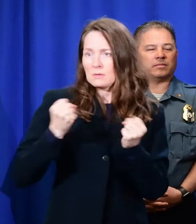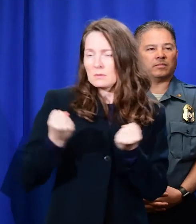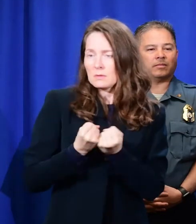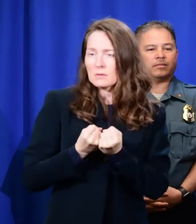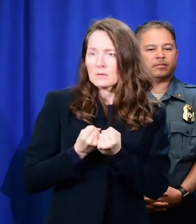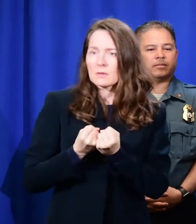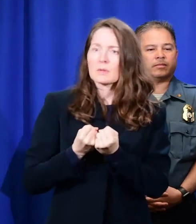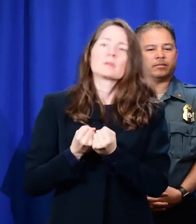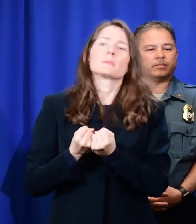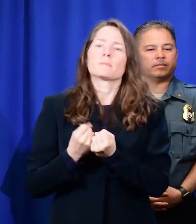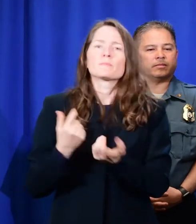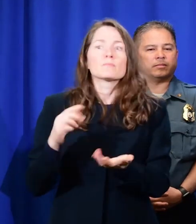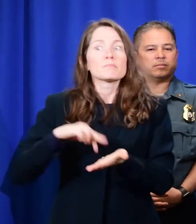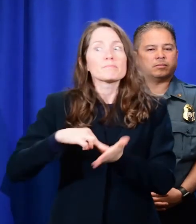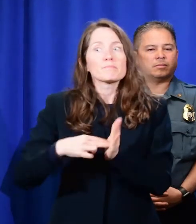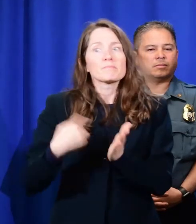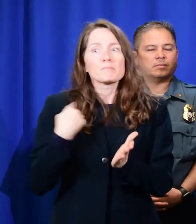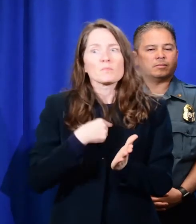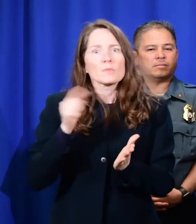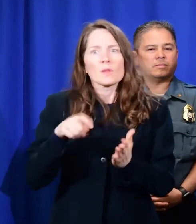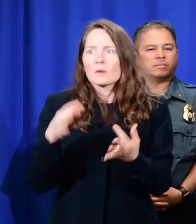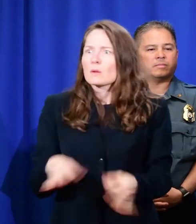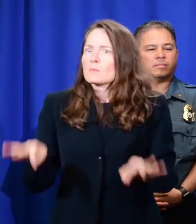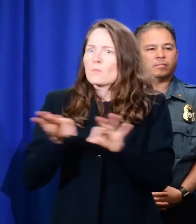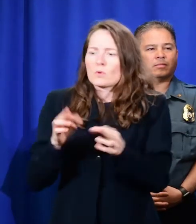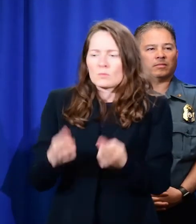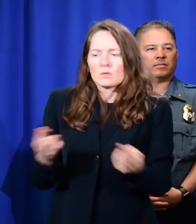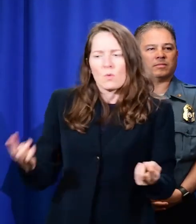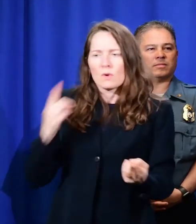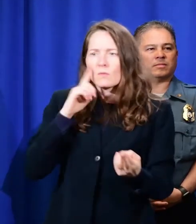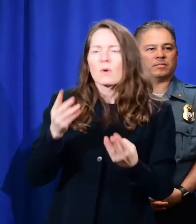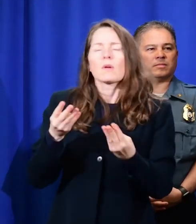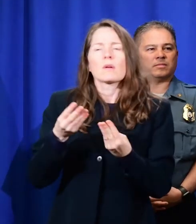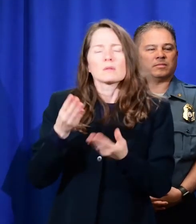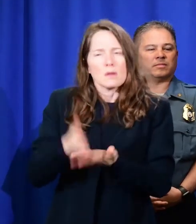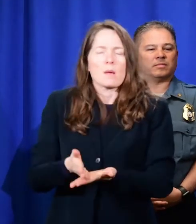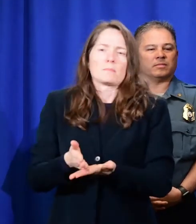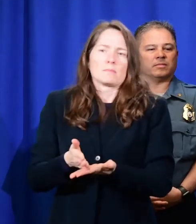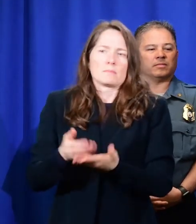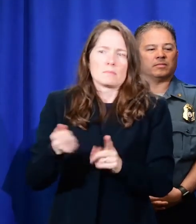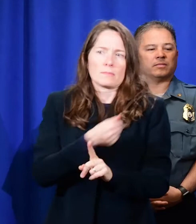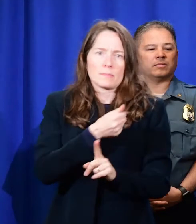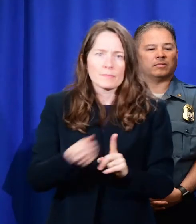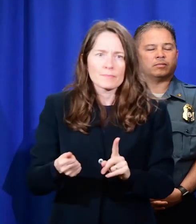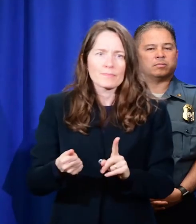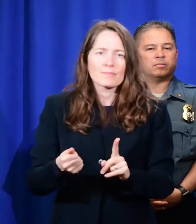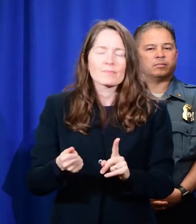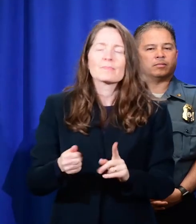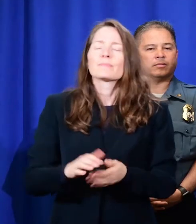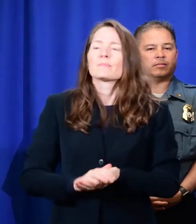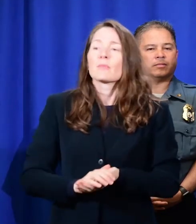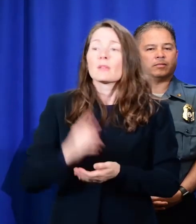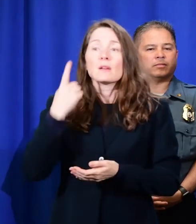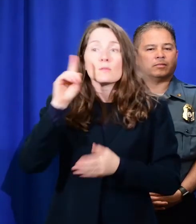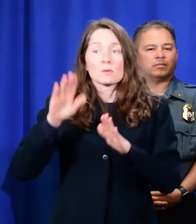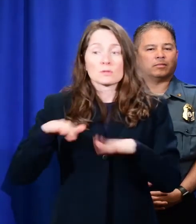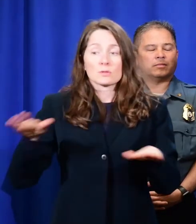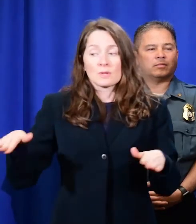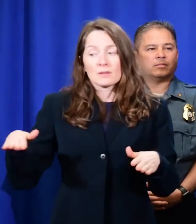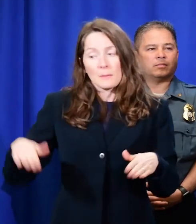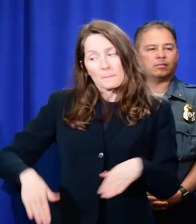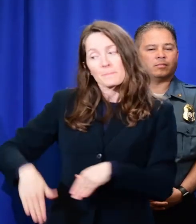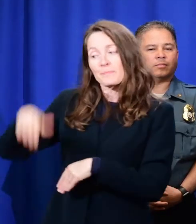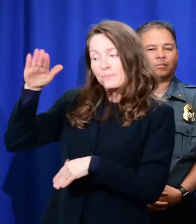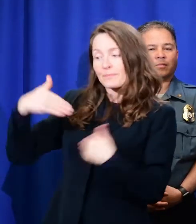it. For our children to be raised in a safe, loving, healthy environment, we must